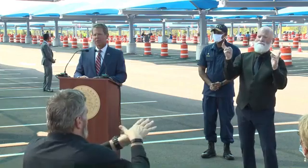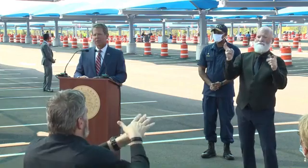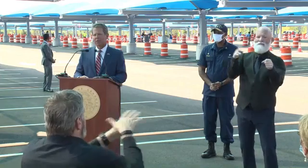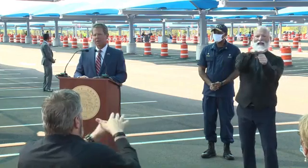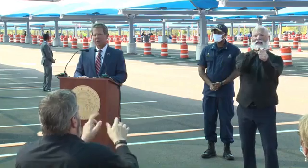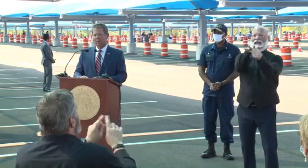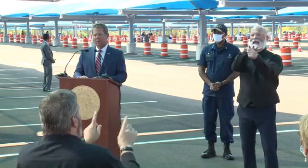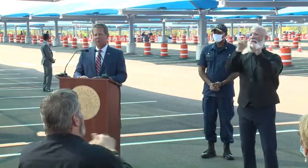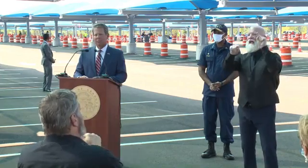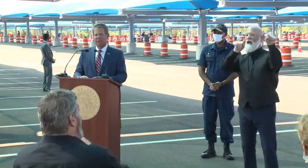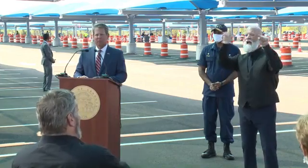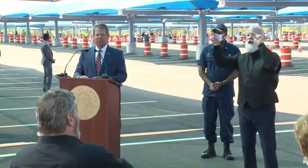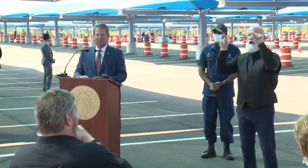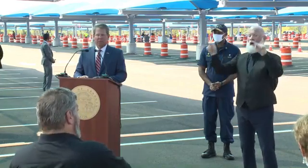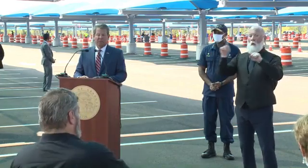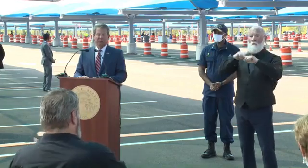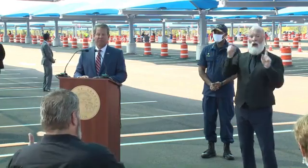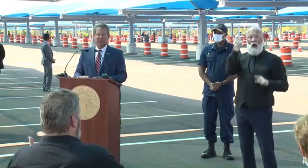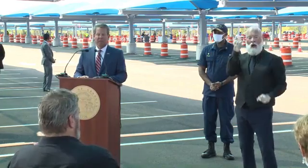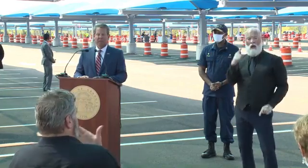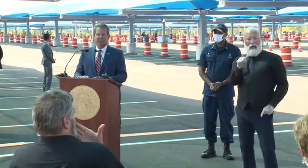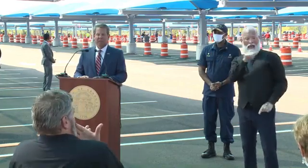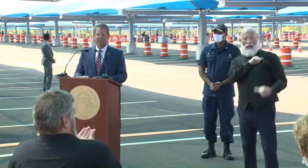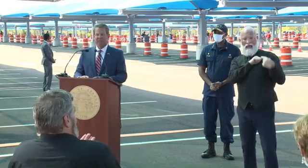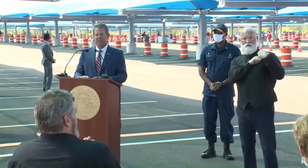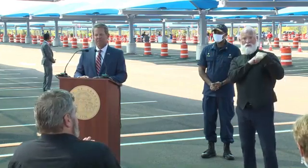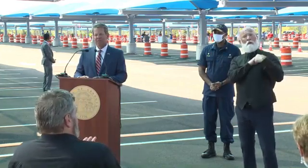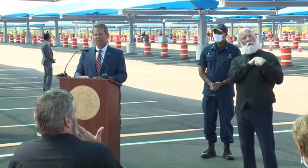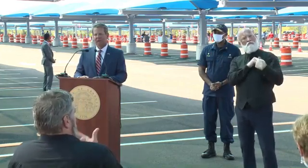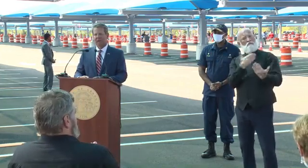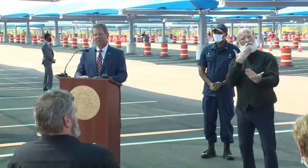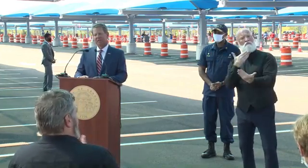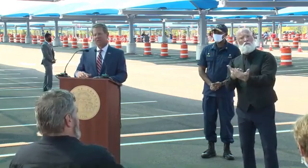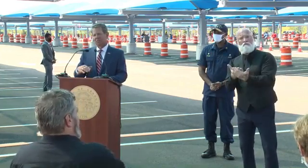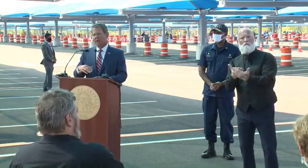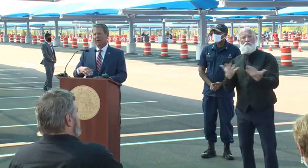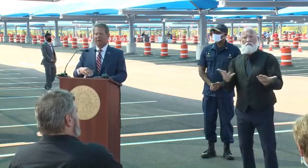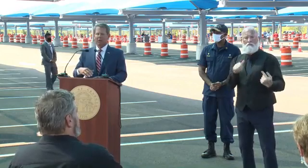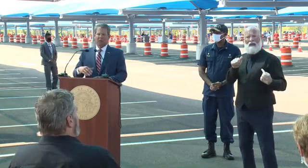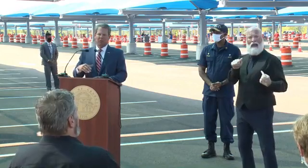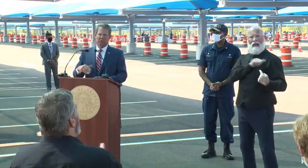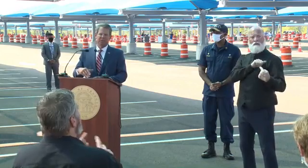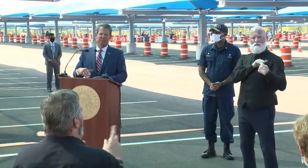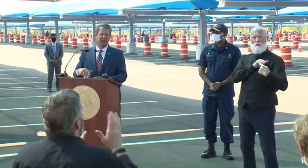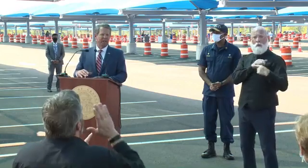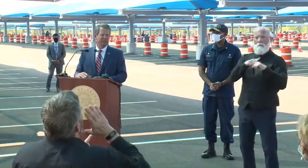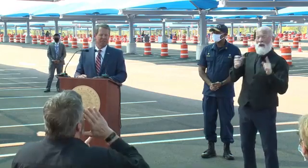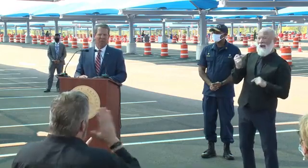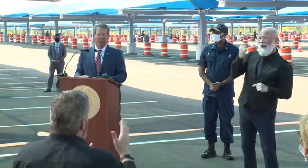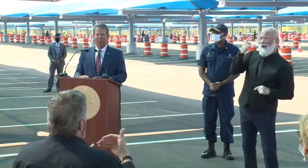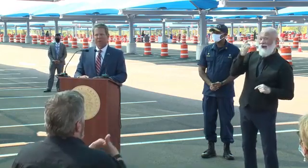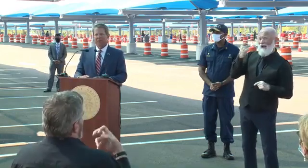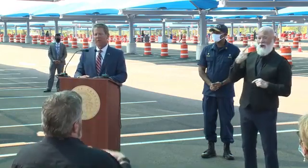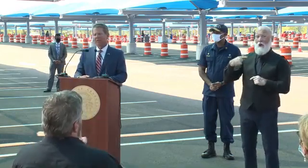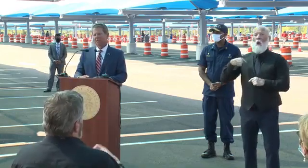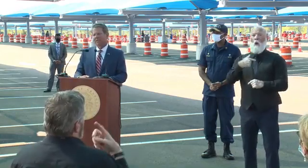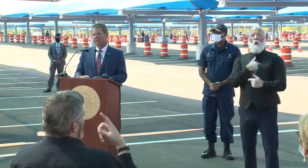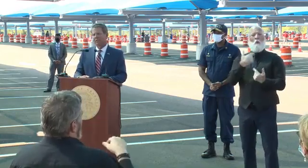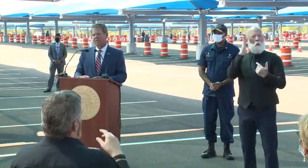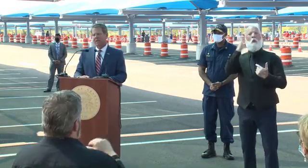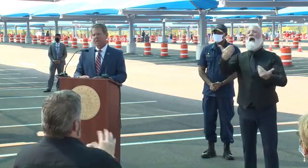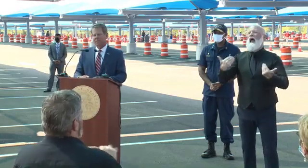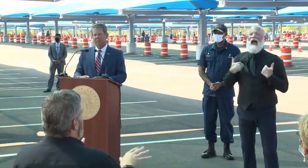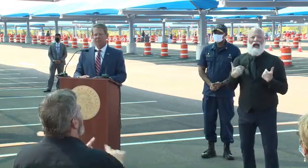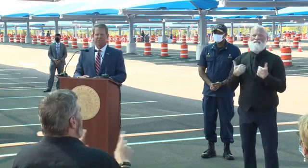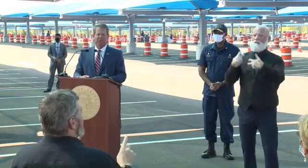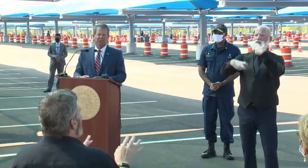me was good. But, you know, there's definitely going to be cases because of the virus. That's why really today is so important that we